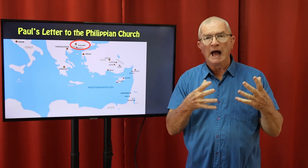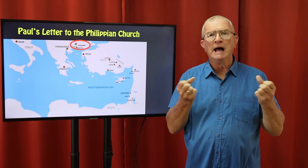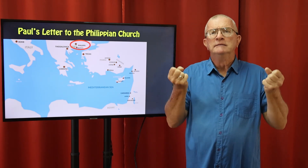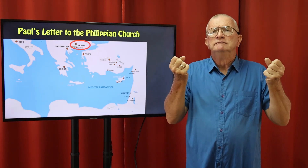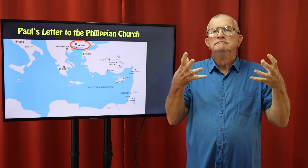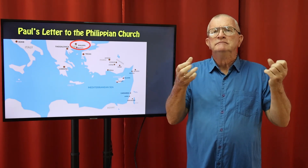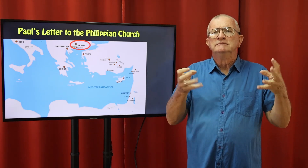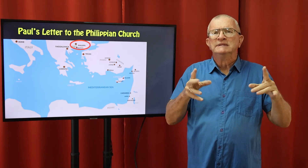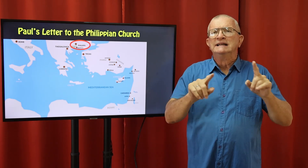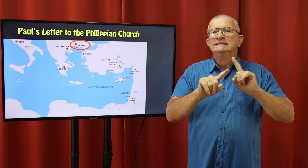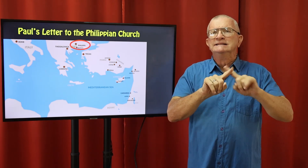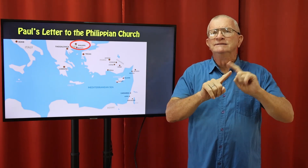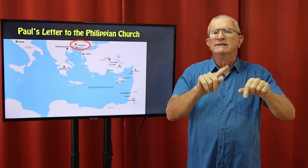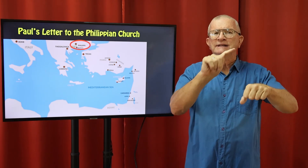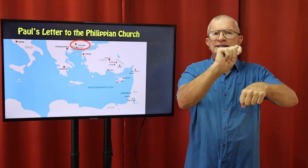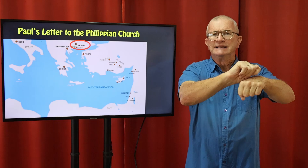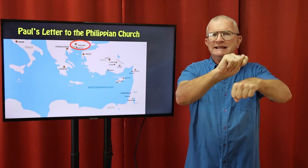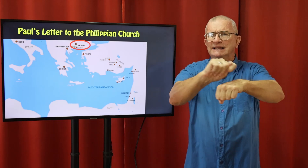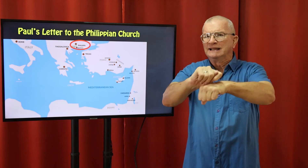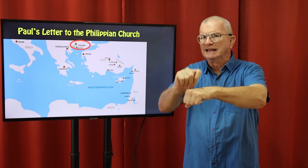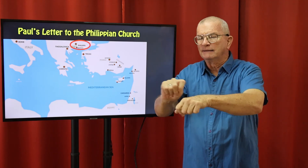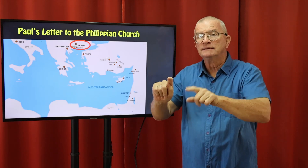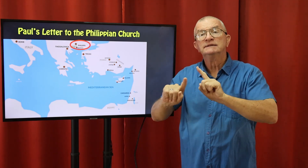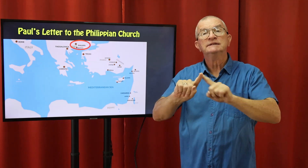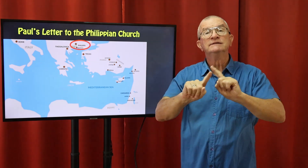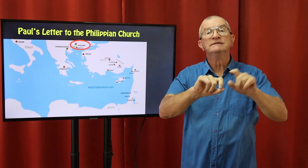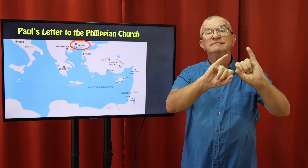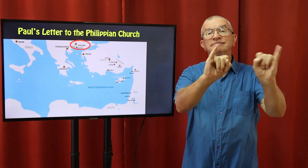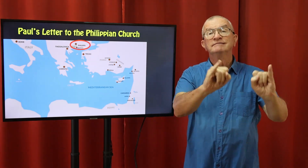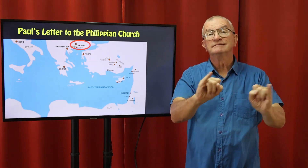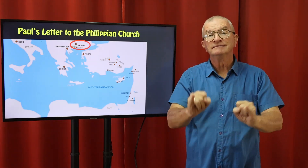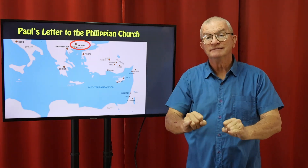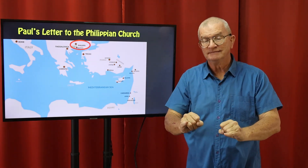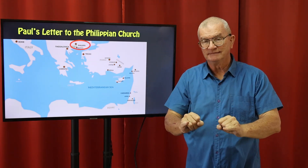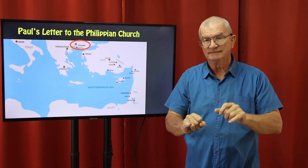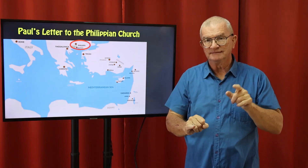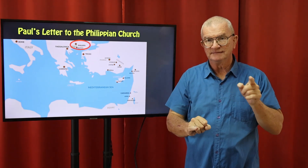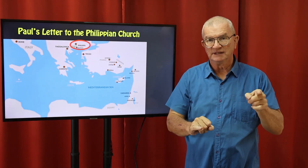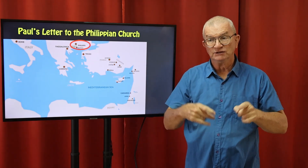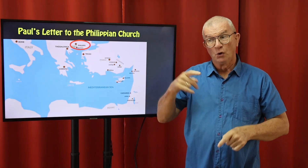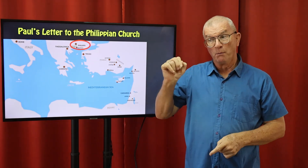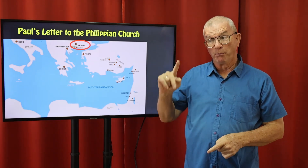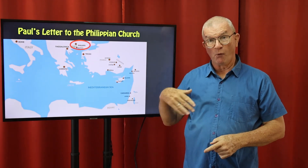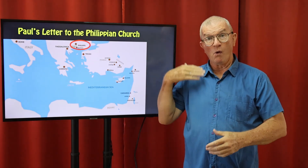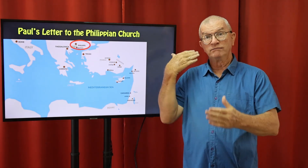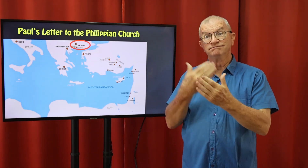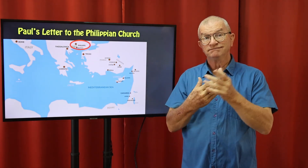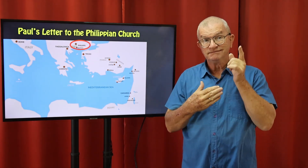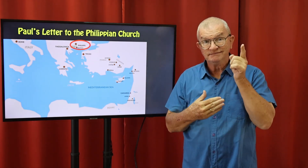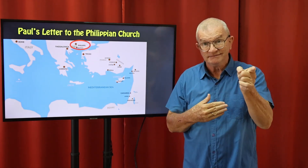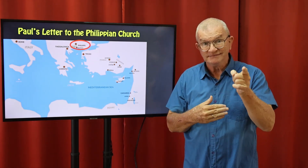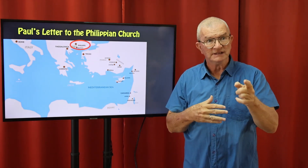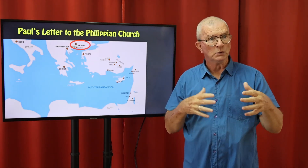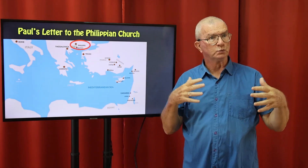that town had many different temples to different idols. So Paul, when he arrived